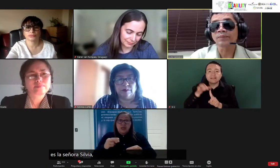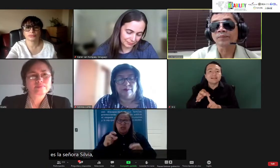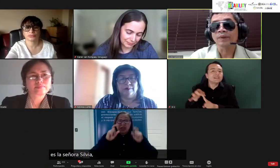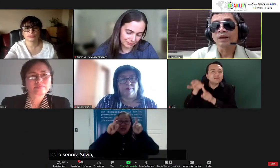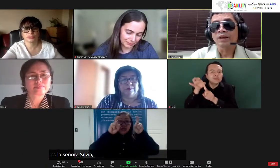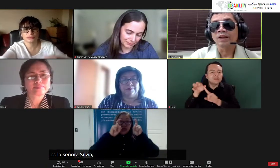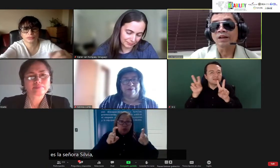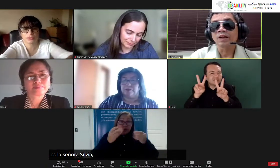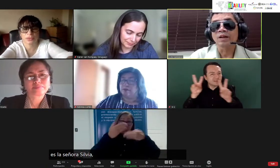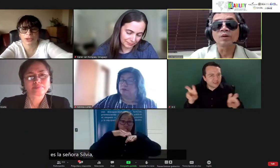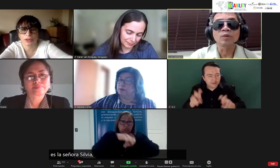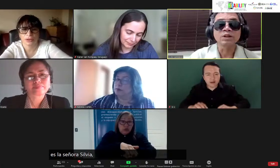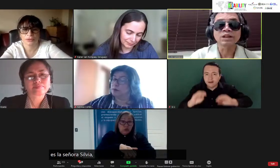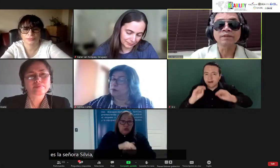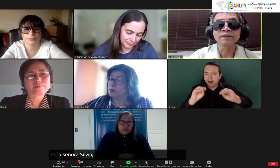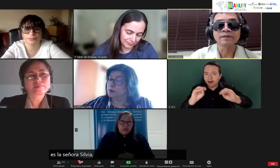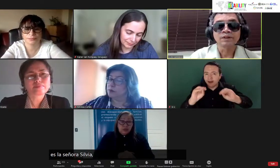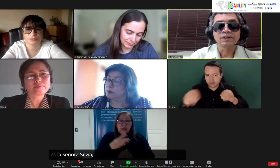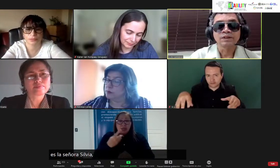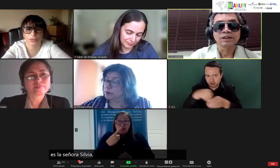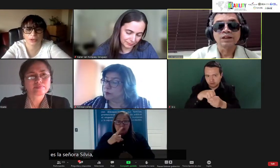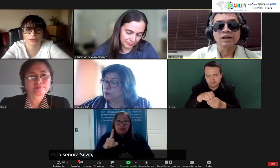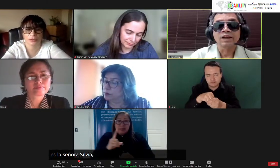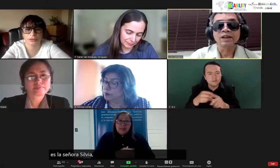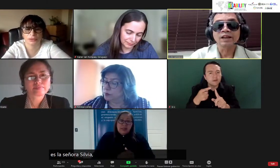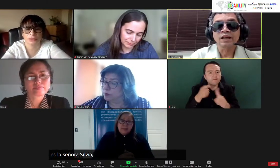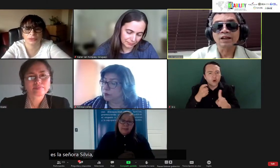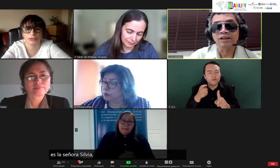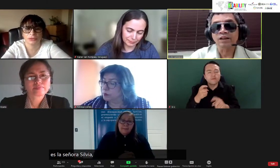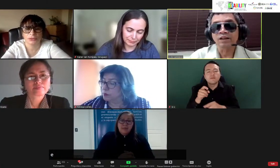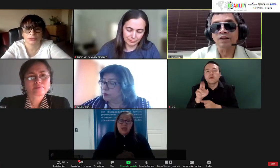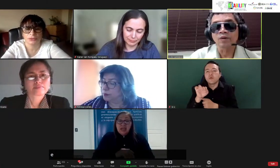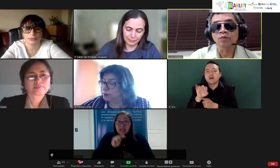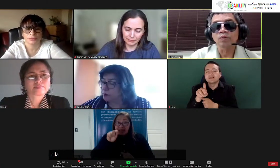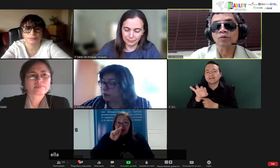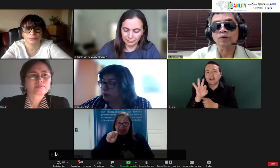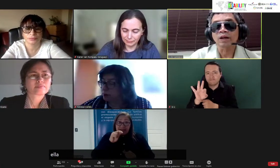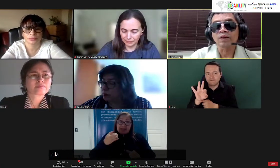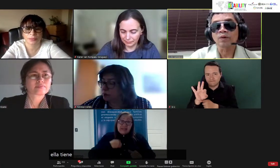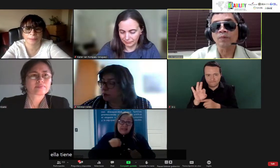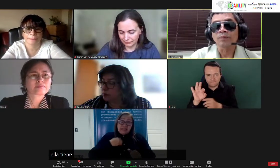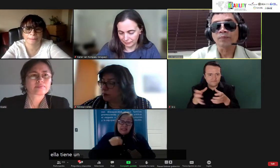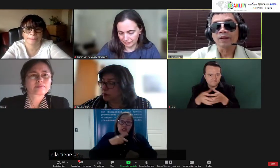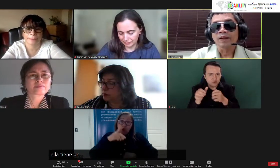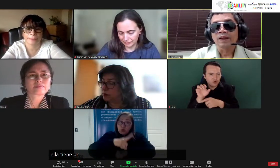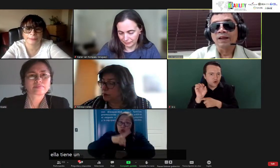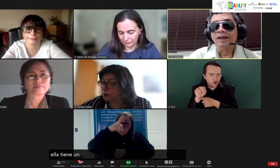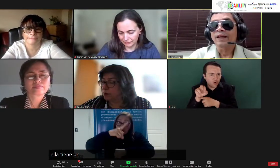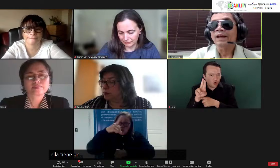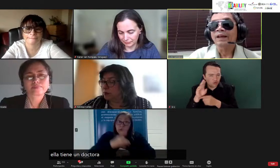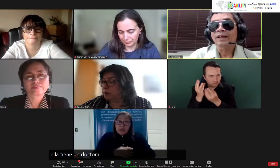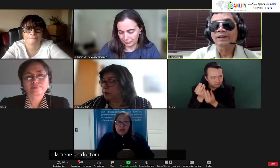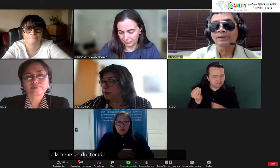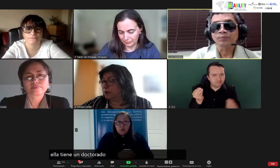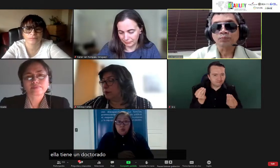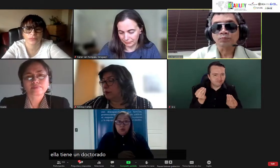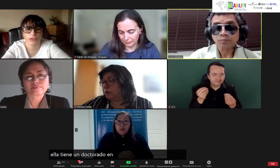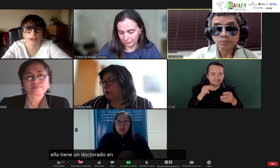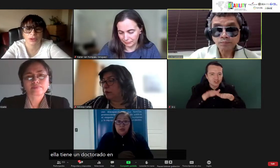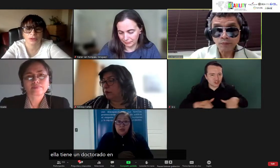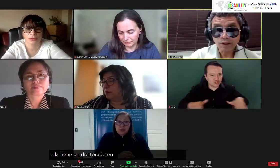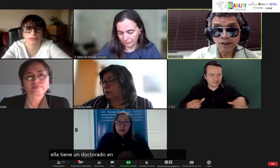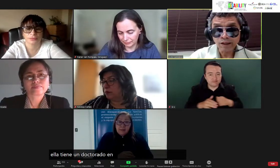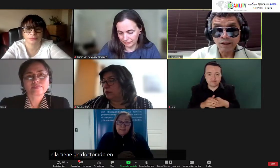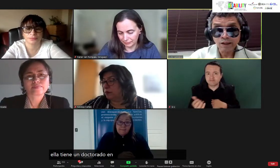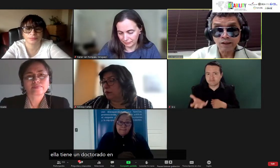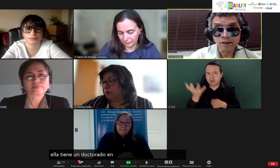she is a referendum inclusive education in unicef she has a phd